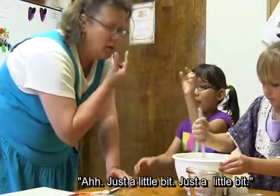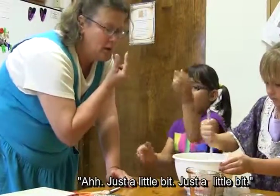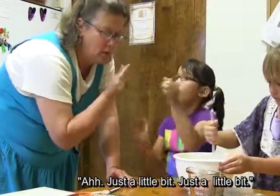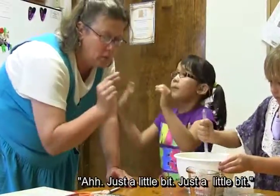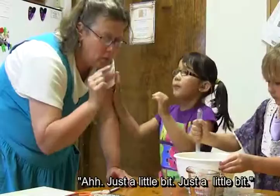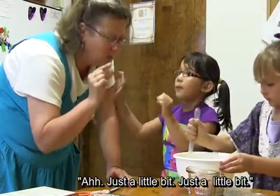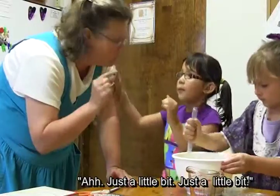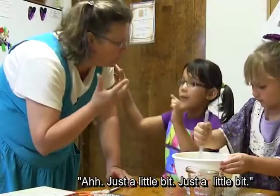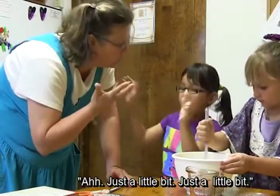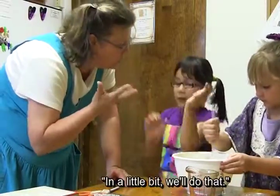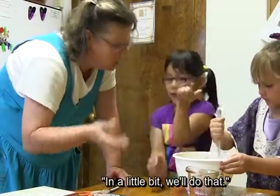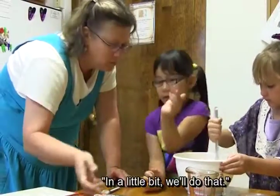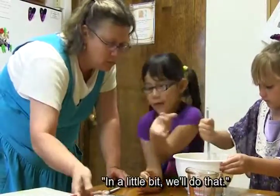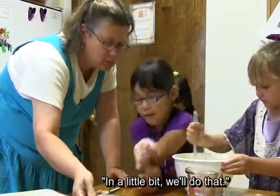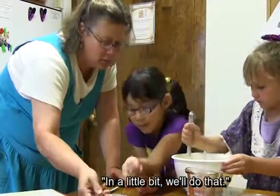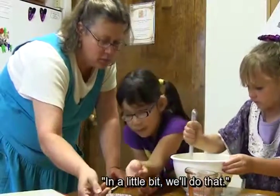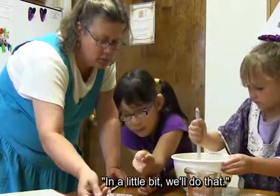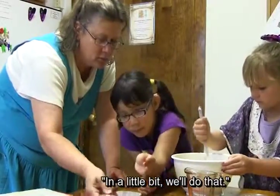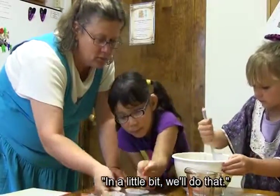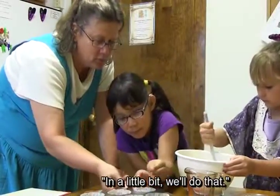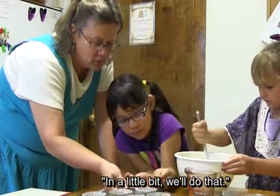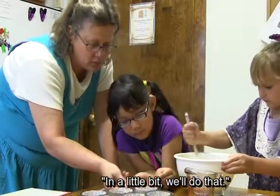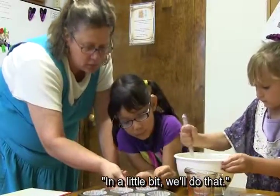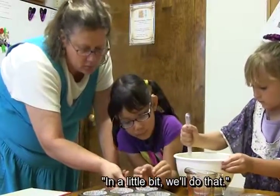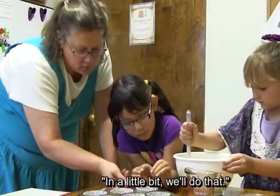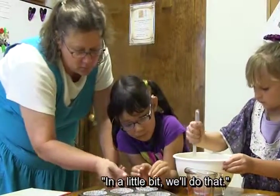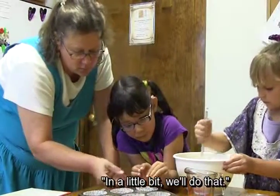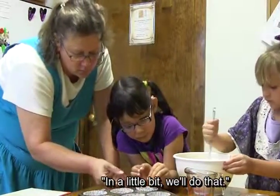Just a little bit. Just a little bit. In a little bit, we'll do that.